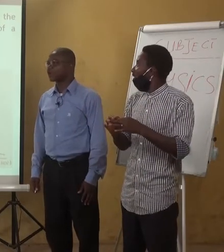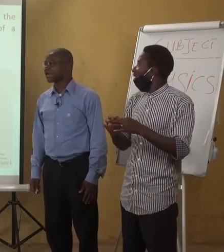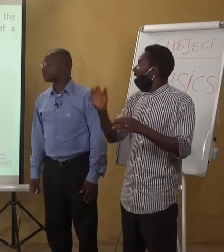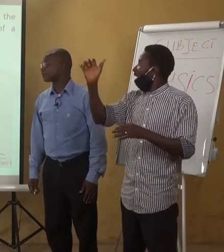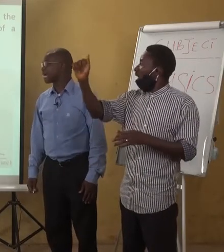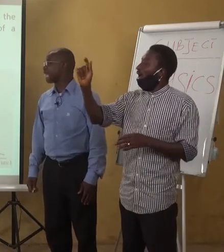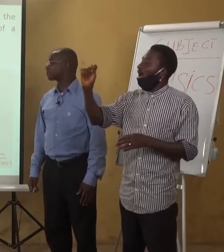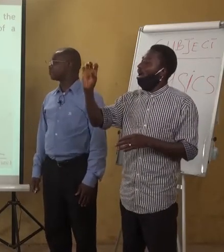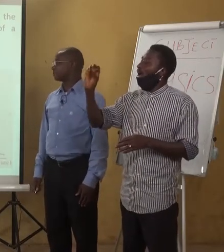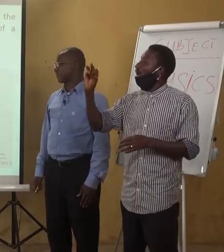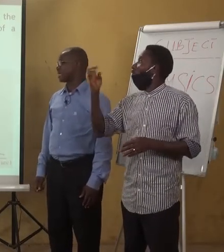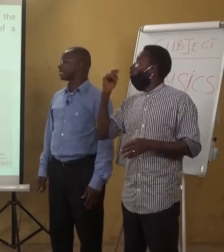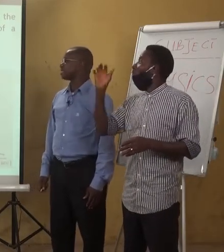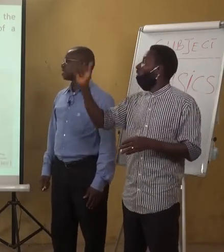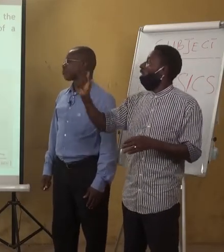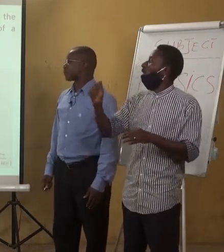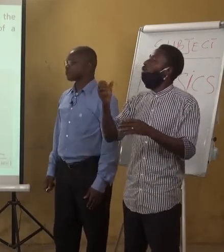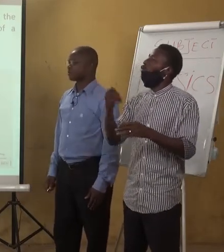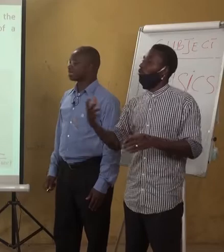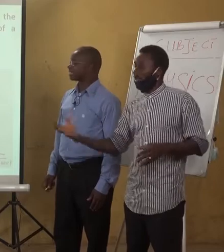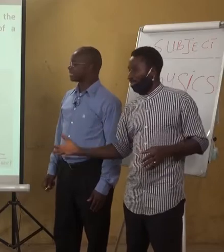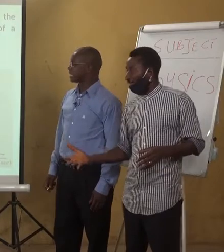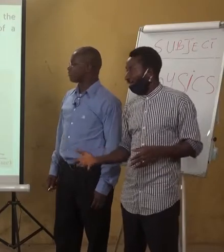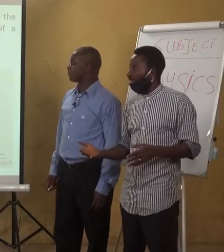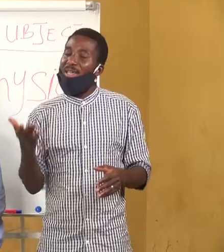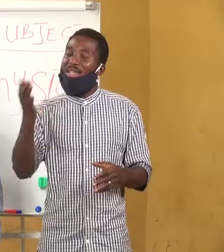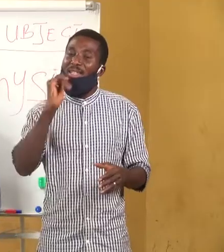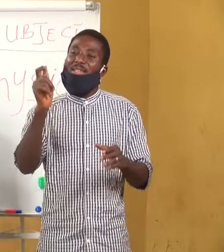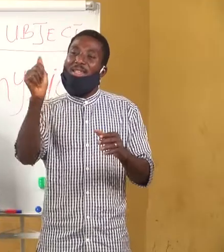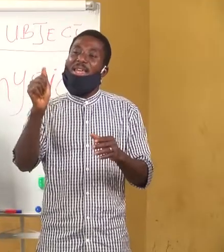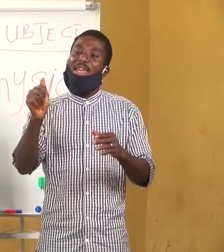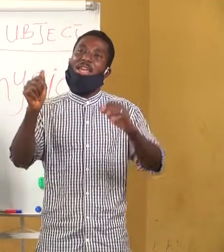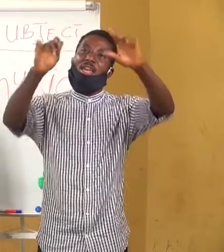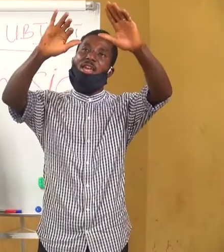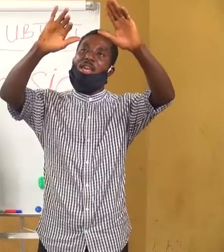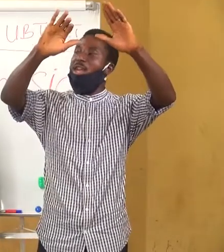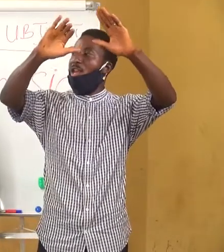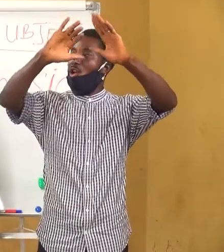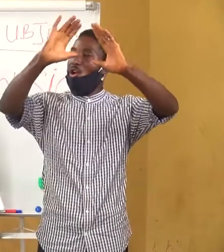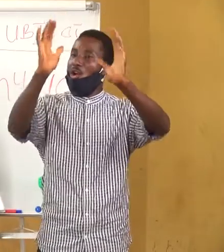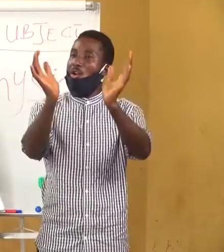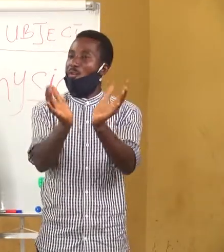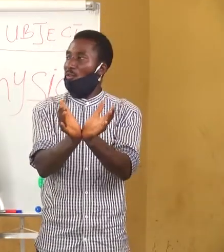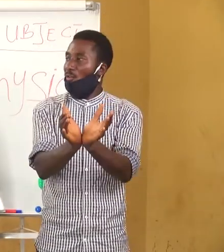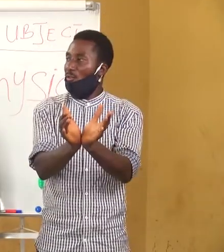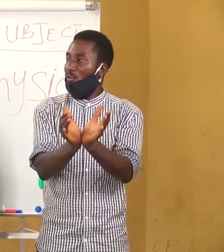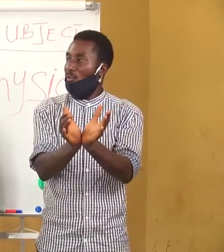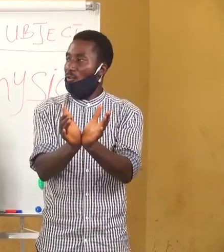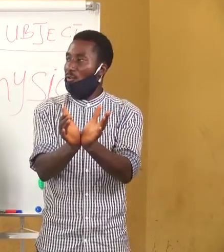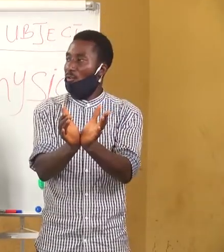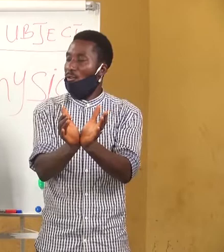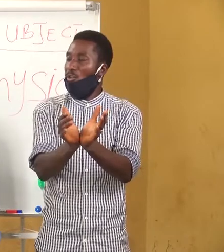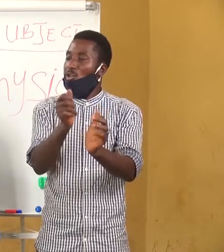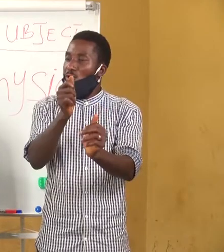or a graph that helps to define what we refer to as decay curve and half-life. On the